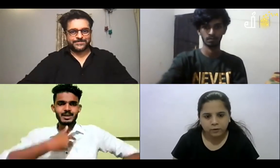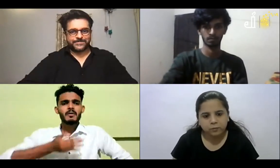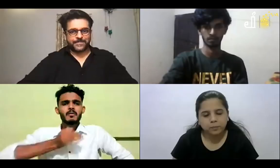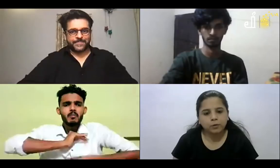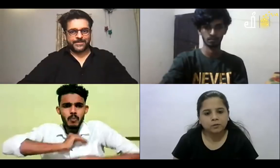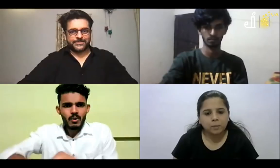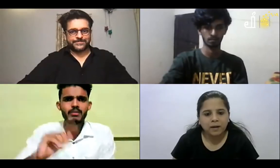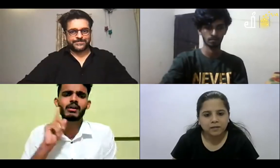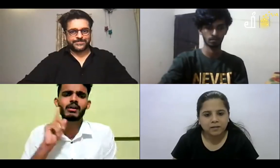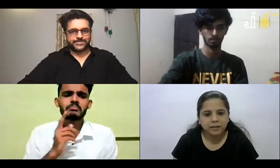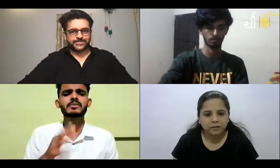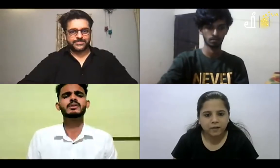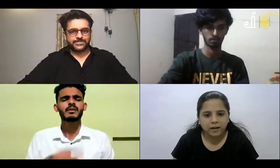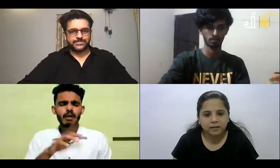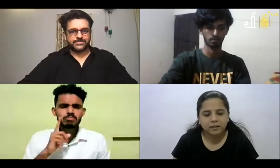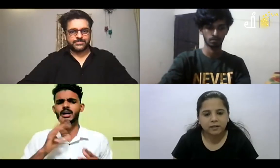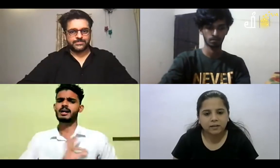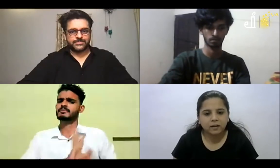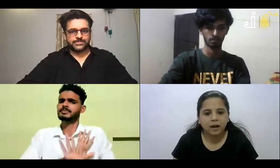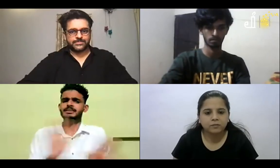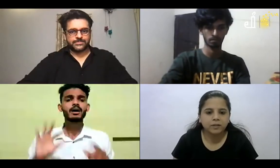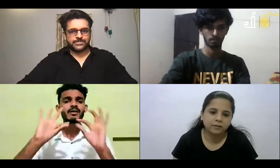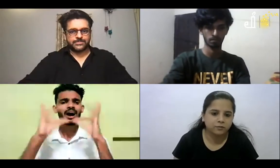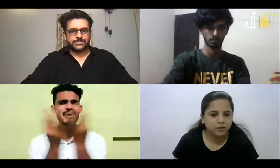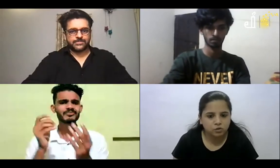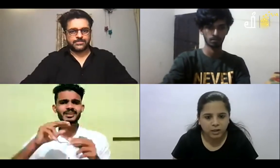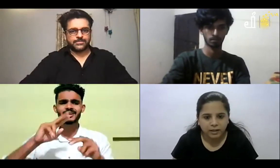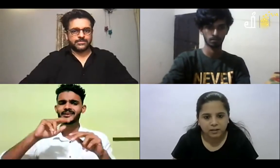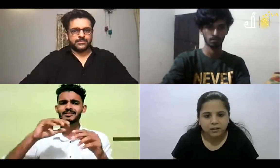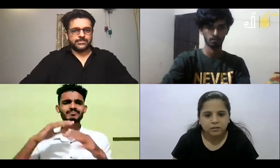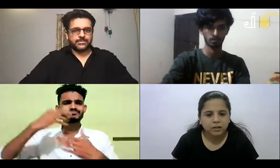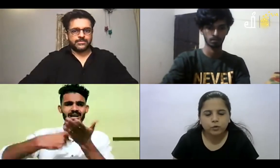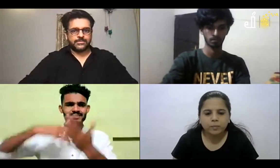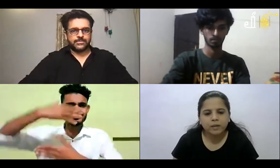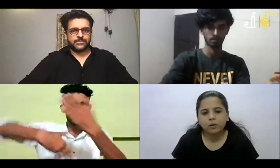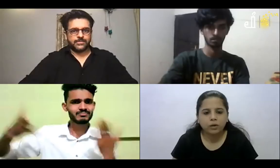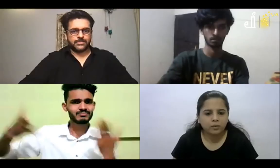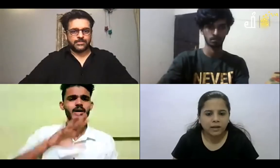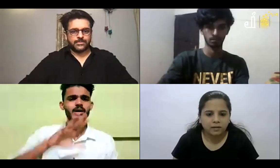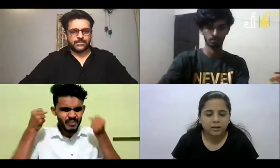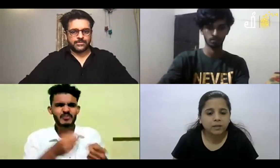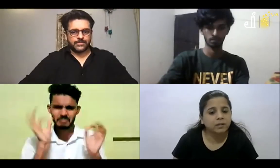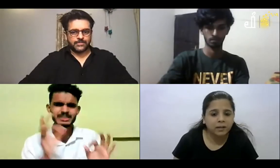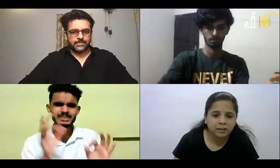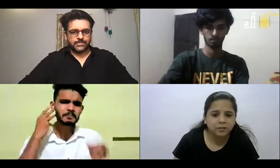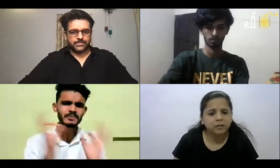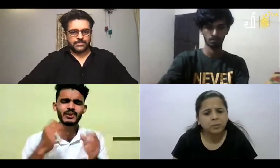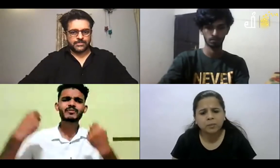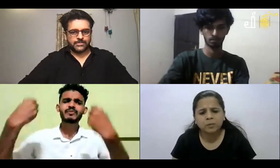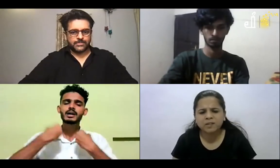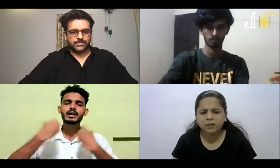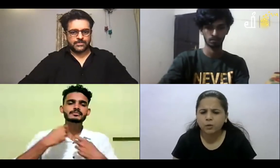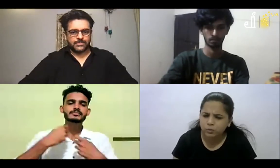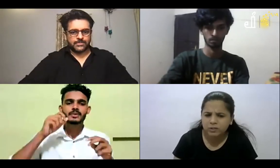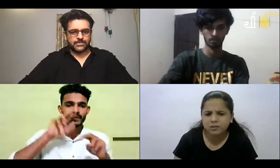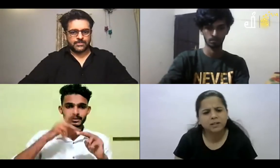So if both of the partners are deaf and they have the deaf child, they would be okay with that, right? But the relatives and other people